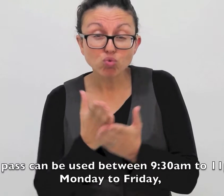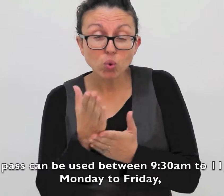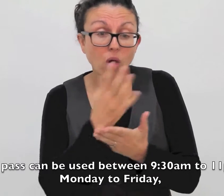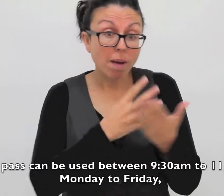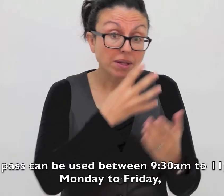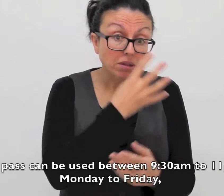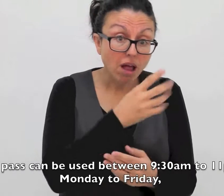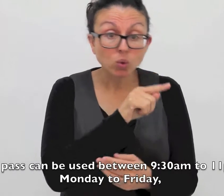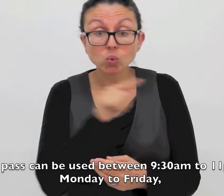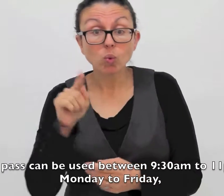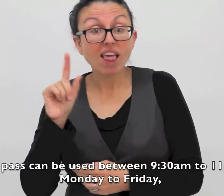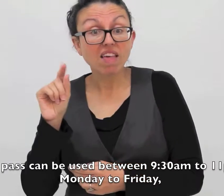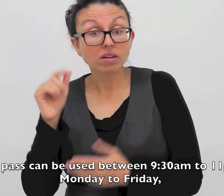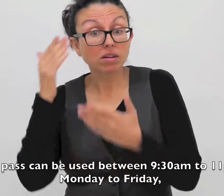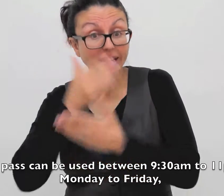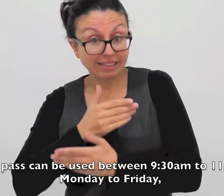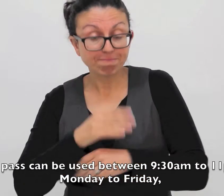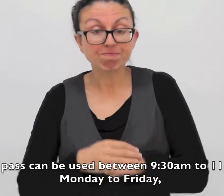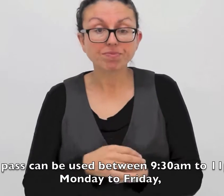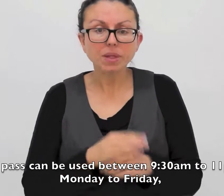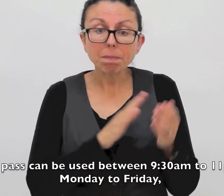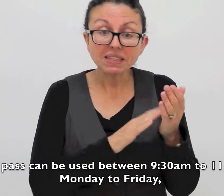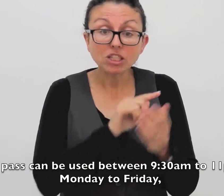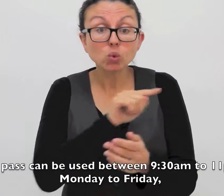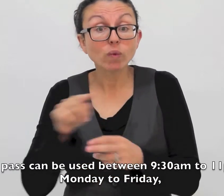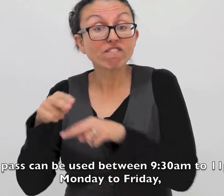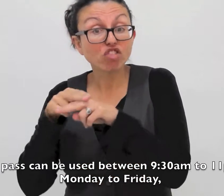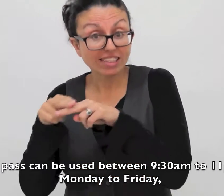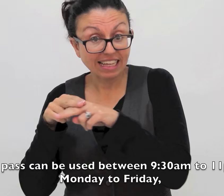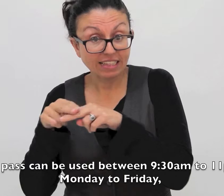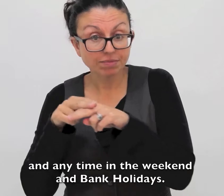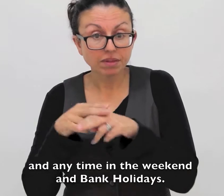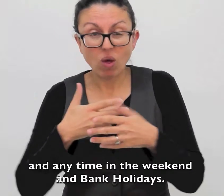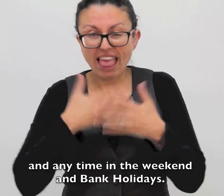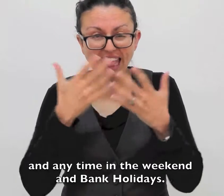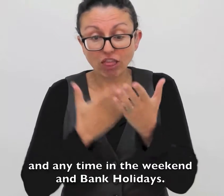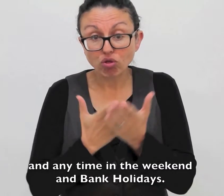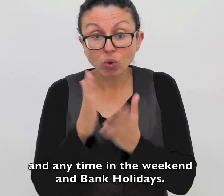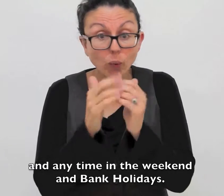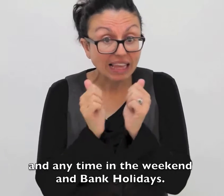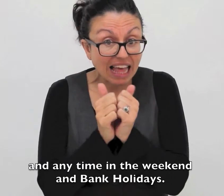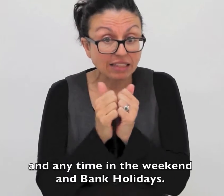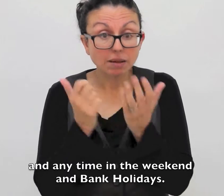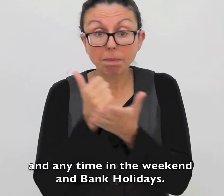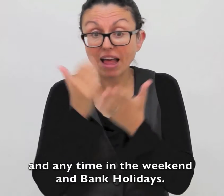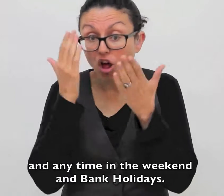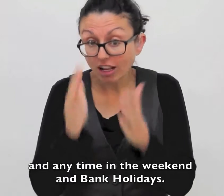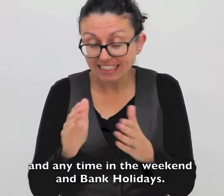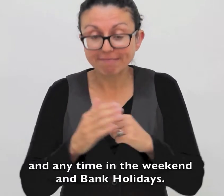be used 9:30 in the morning to 11 in the evening, Monday to Friday, and any time in the weekend